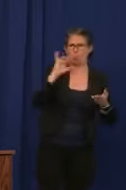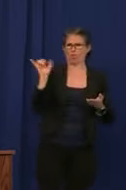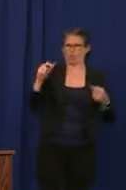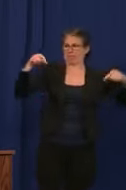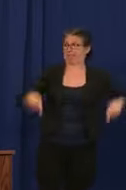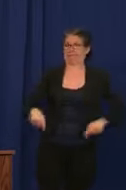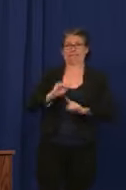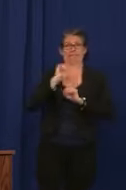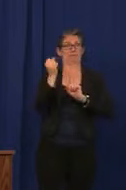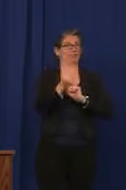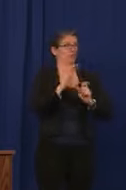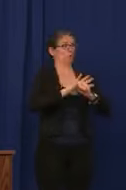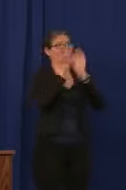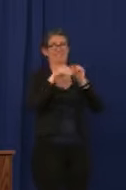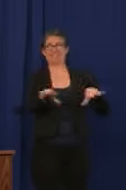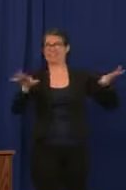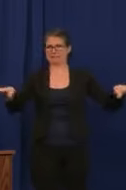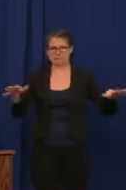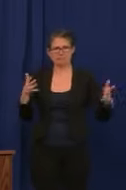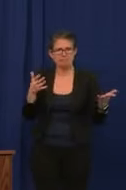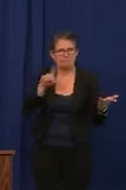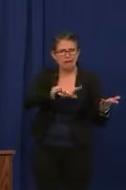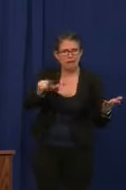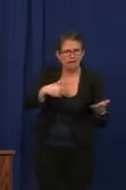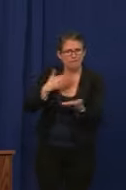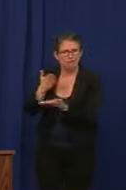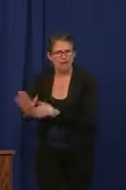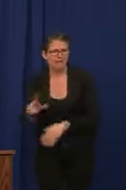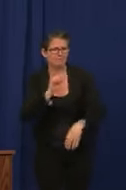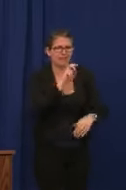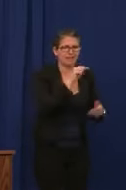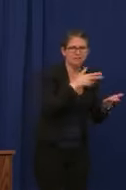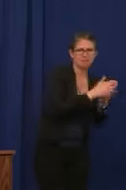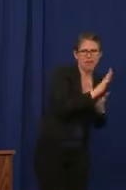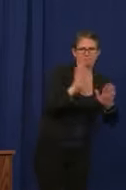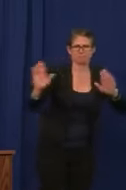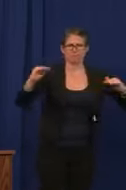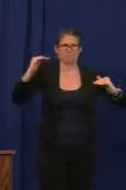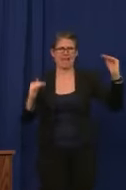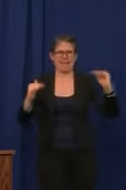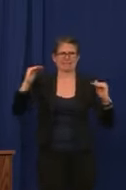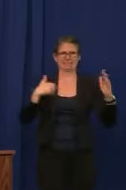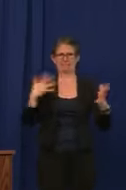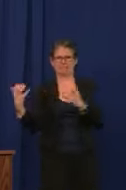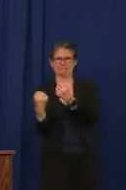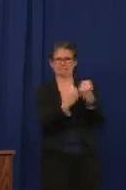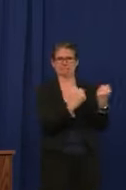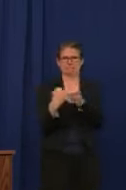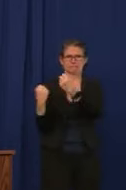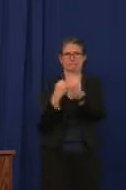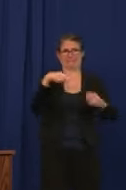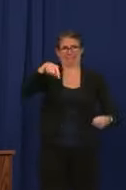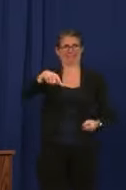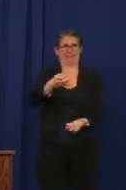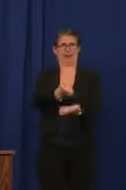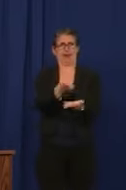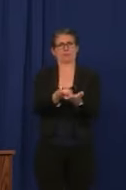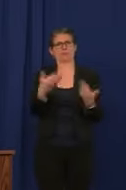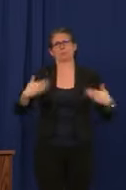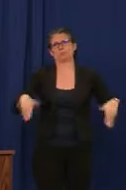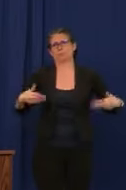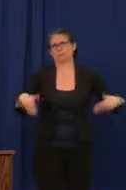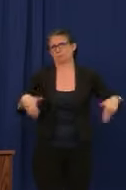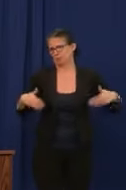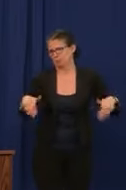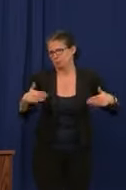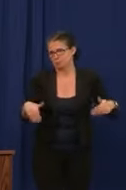mitigate the effects of the virus on our economy. We want to reduce homelessness first and foremost, keep people